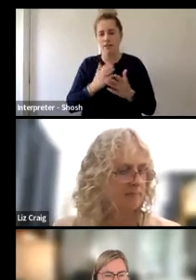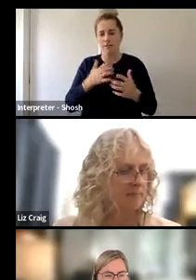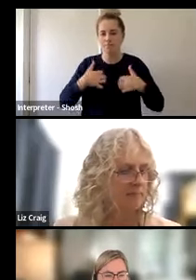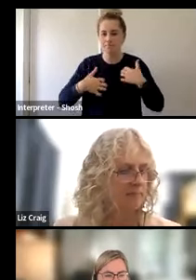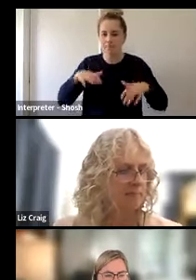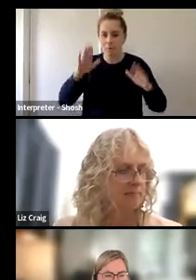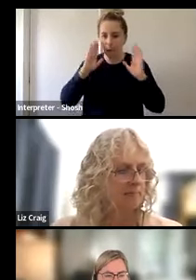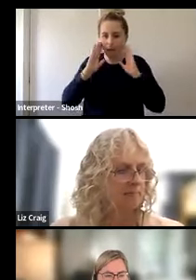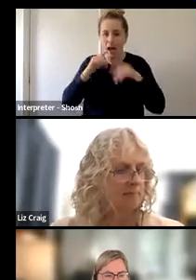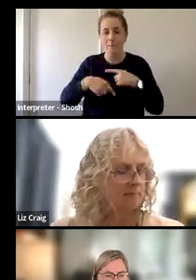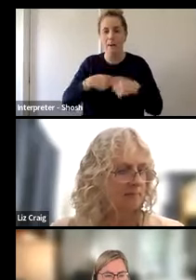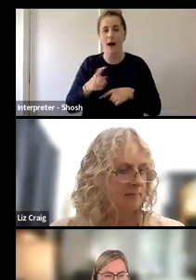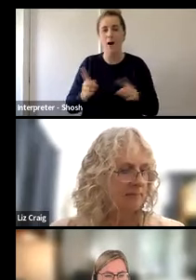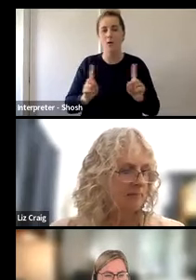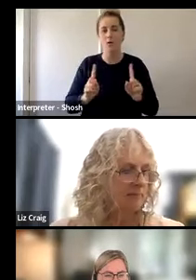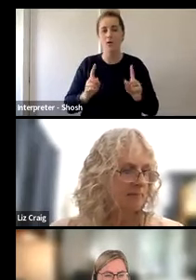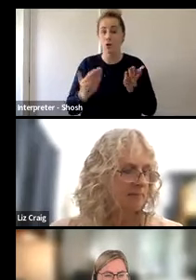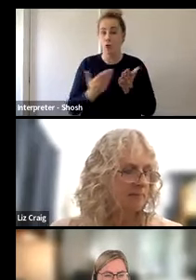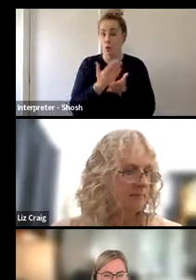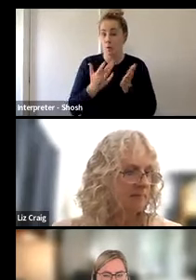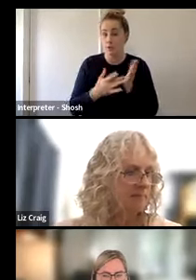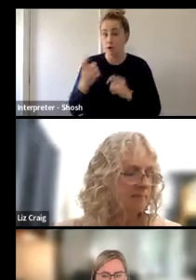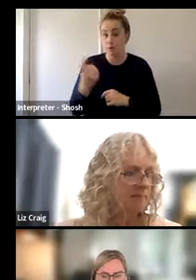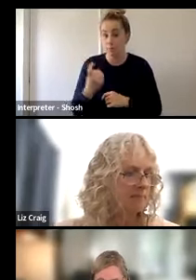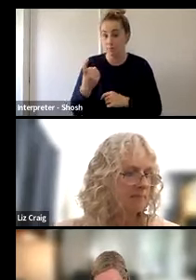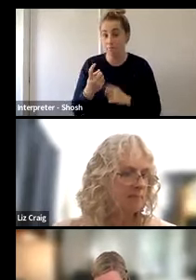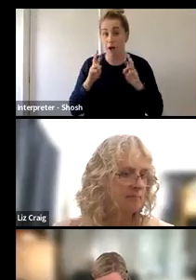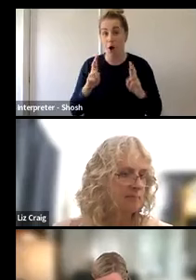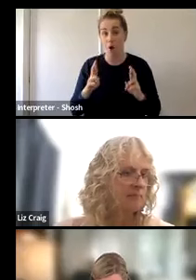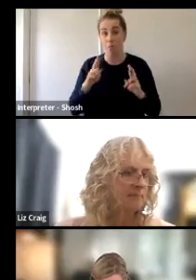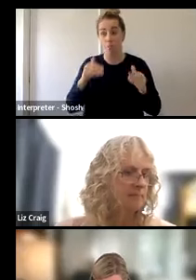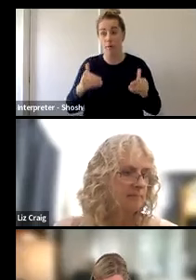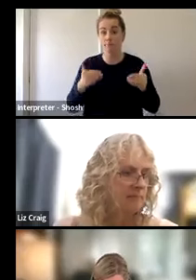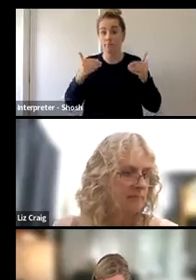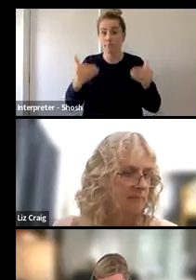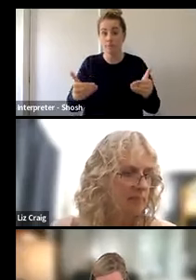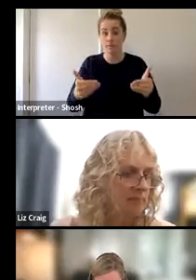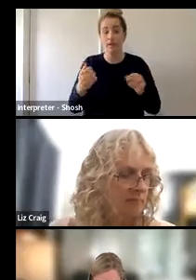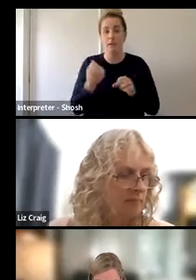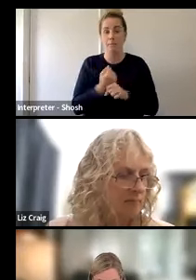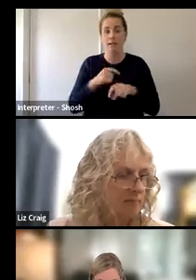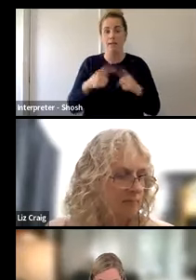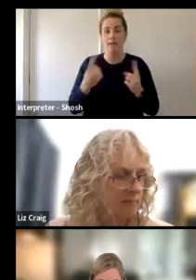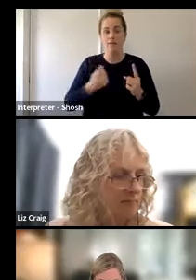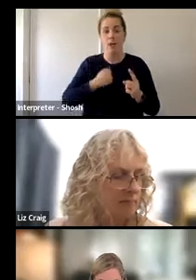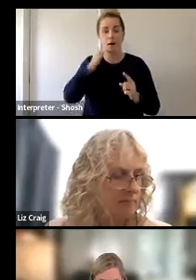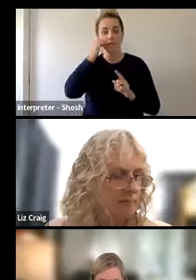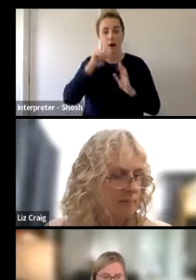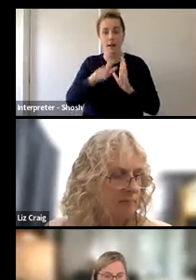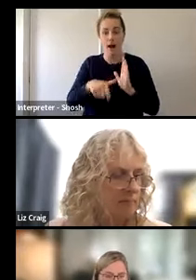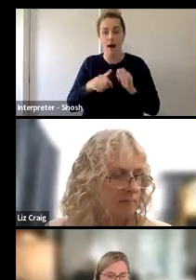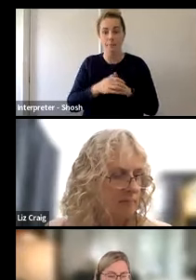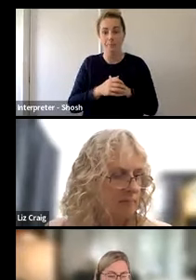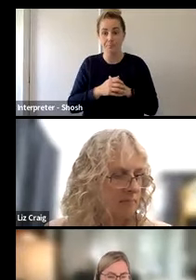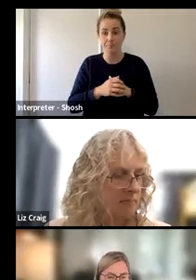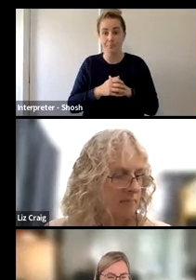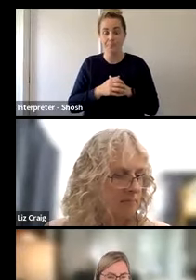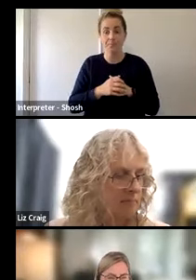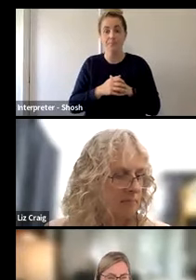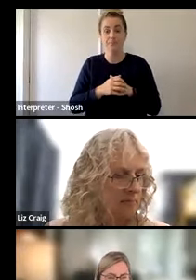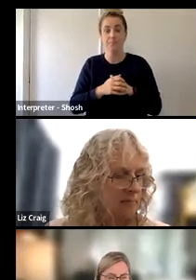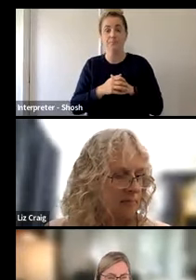about, the new technologies that are hopefully coming forward and make a difference for Waikato. I was really interested in